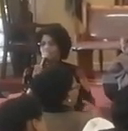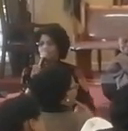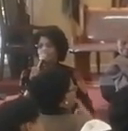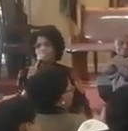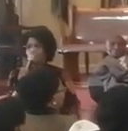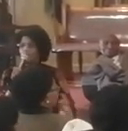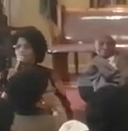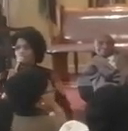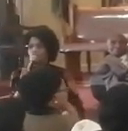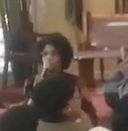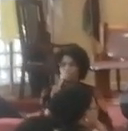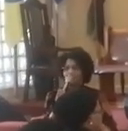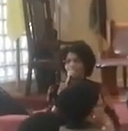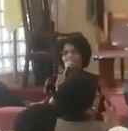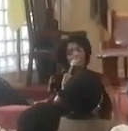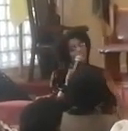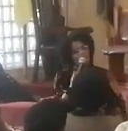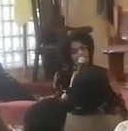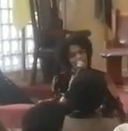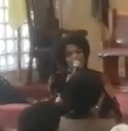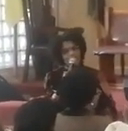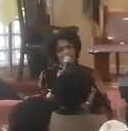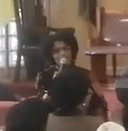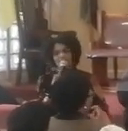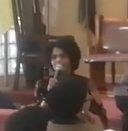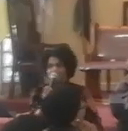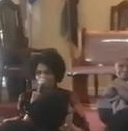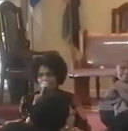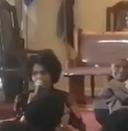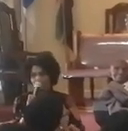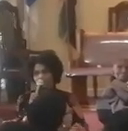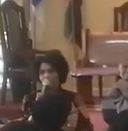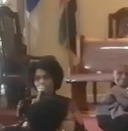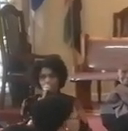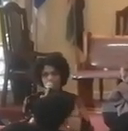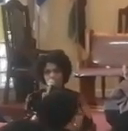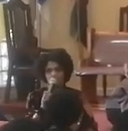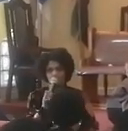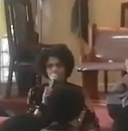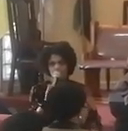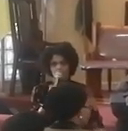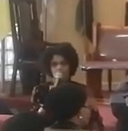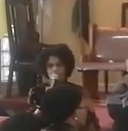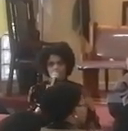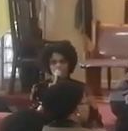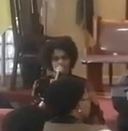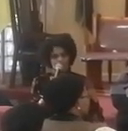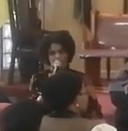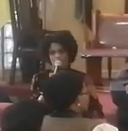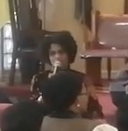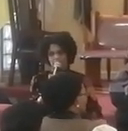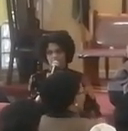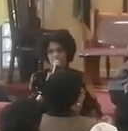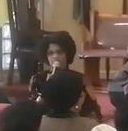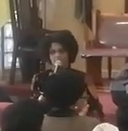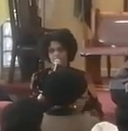said, "It was not that this man sinned, all his parents.